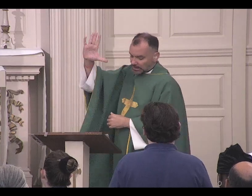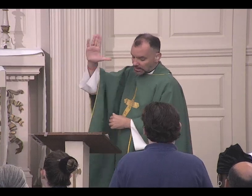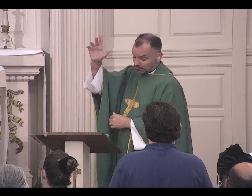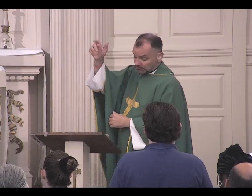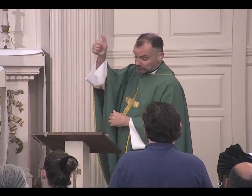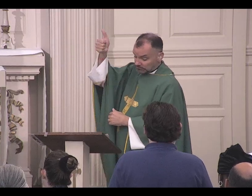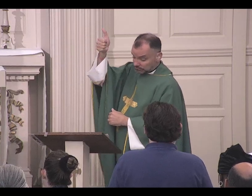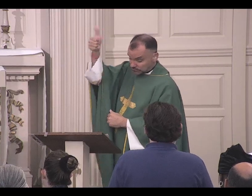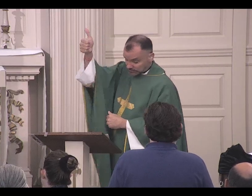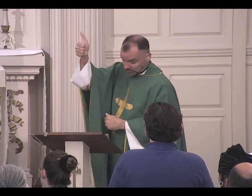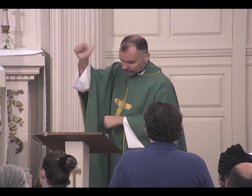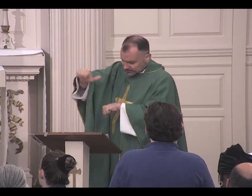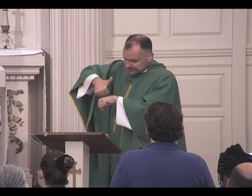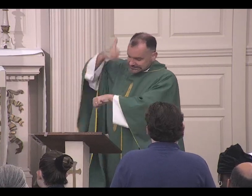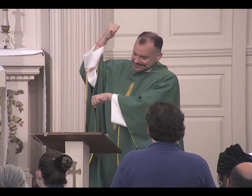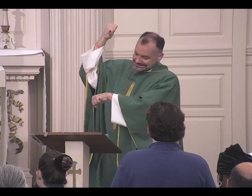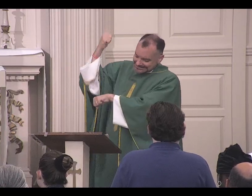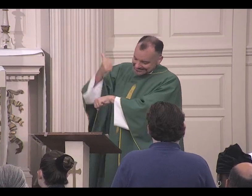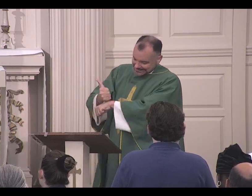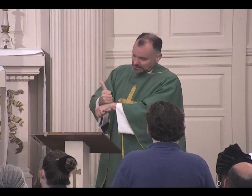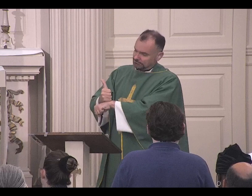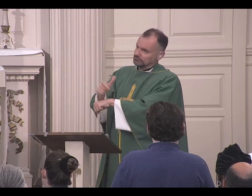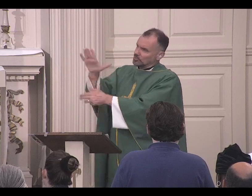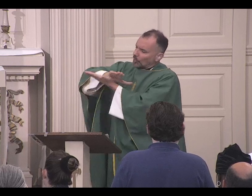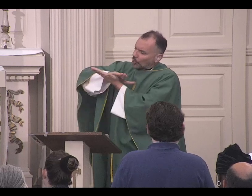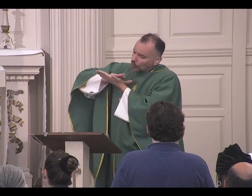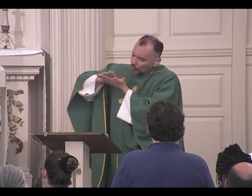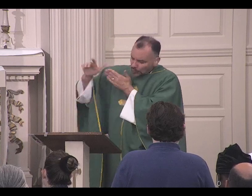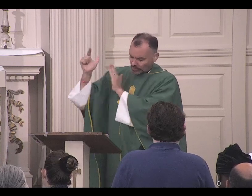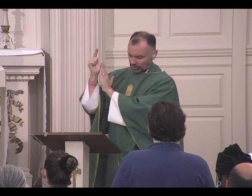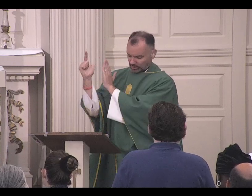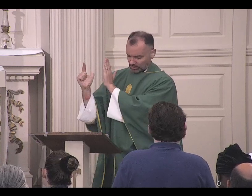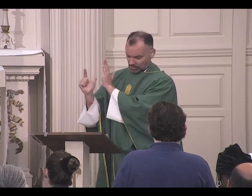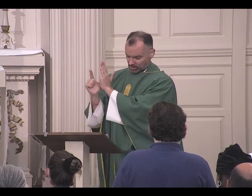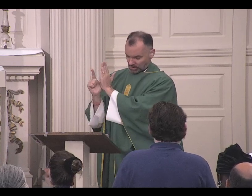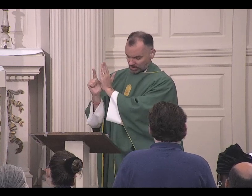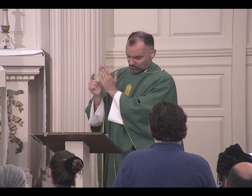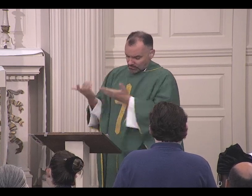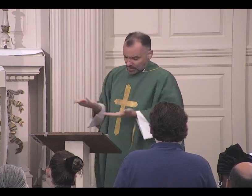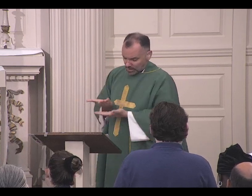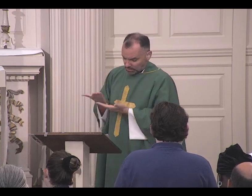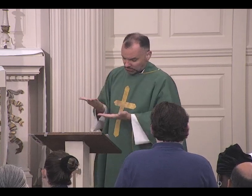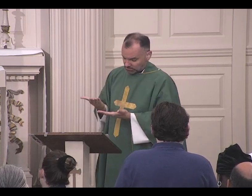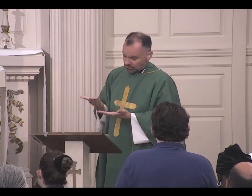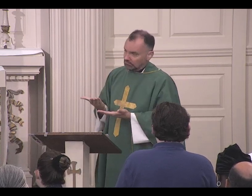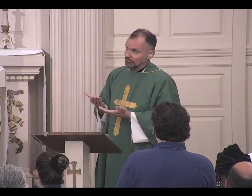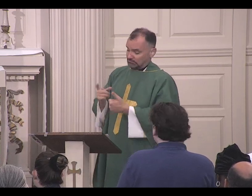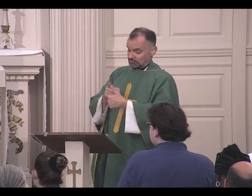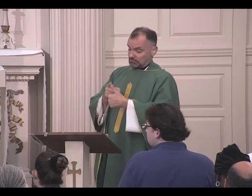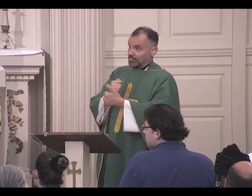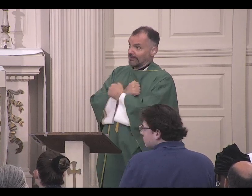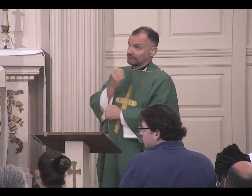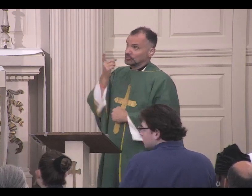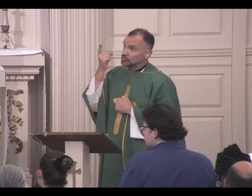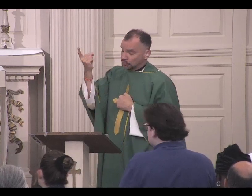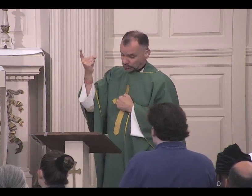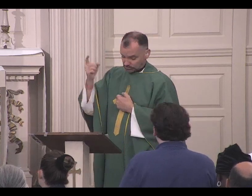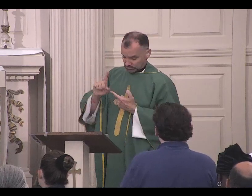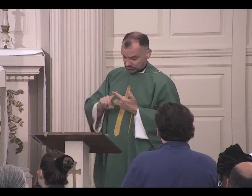O God, who founded all the commands of your sacred law upon love of